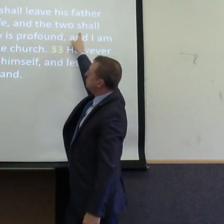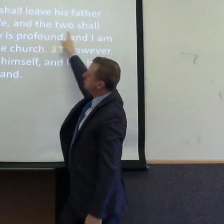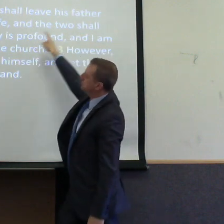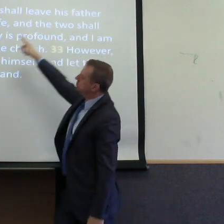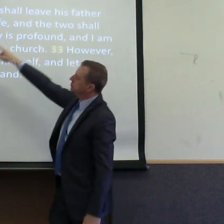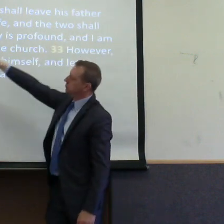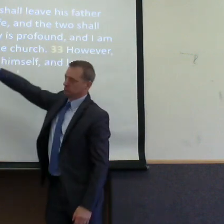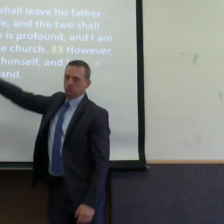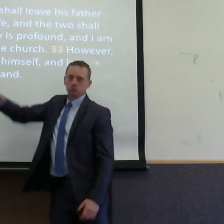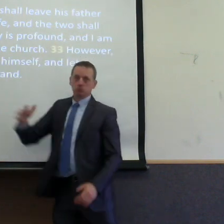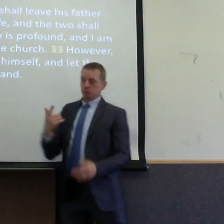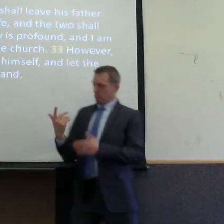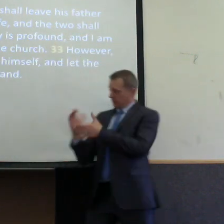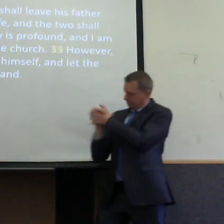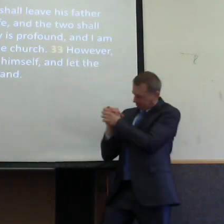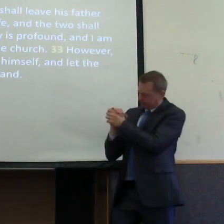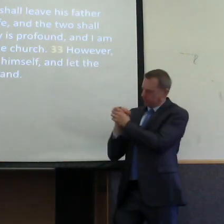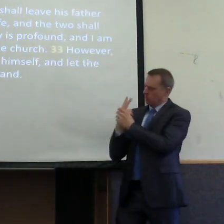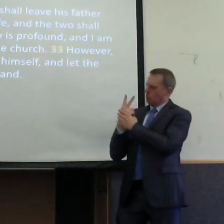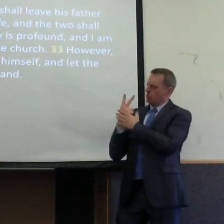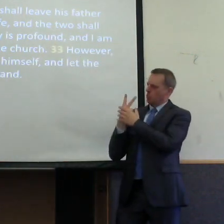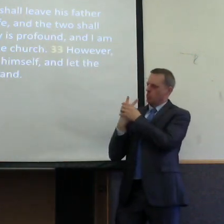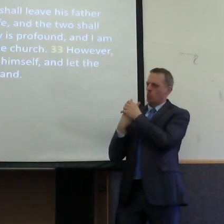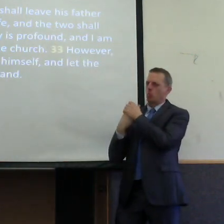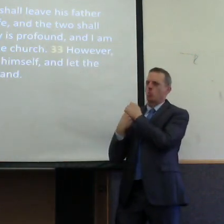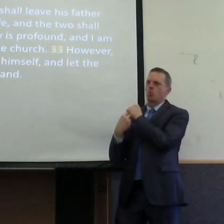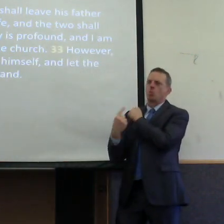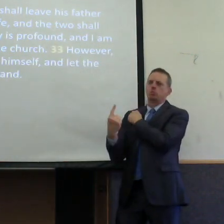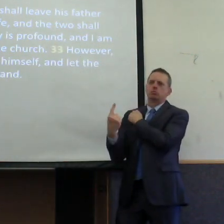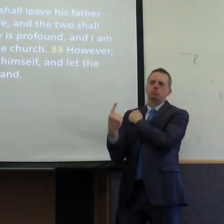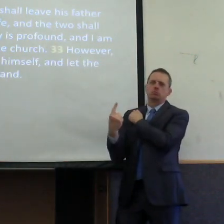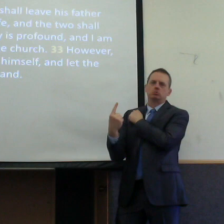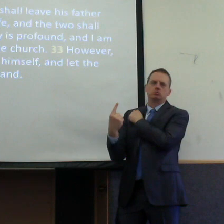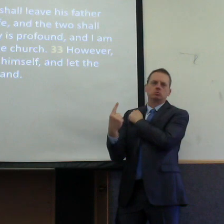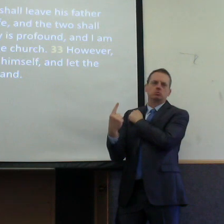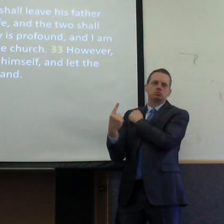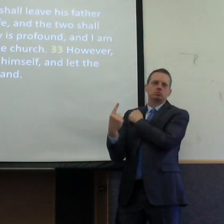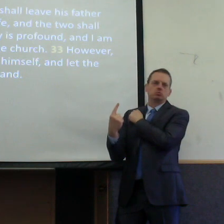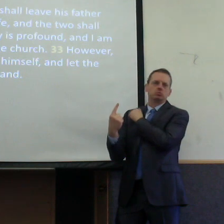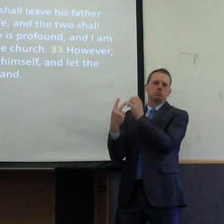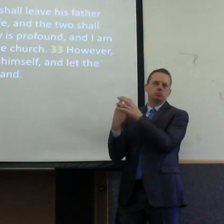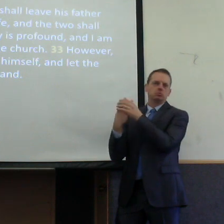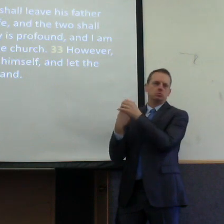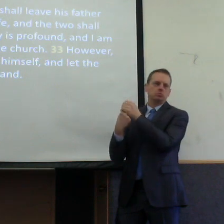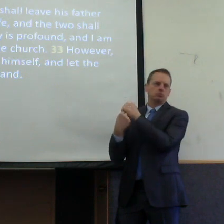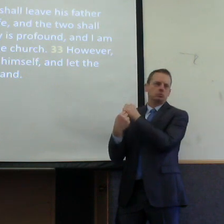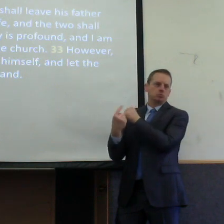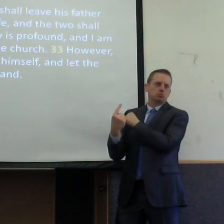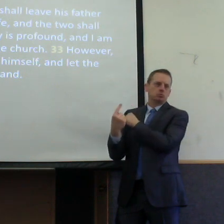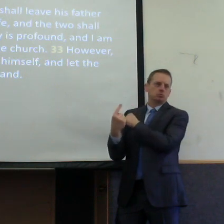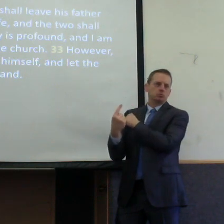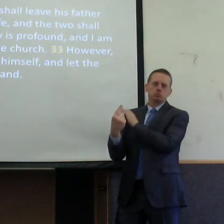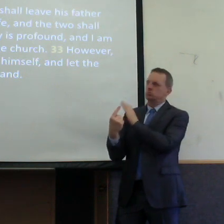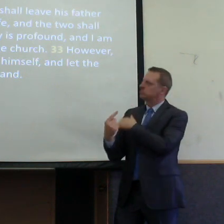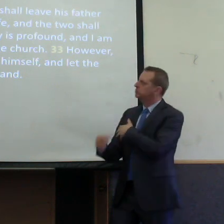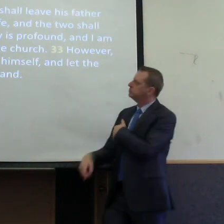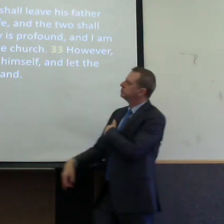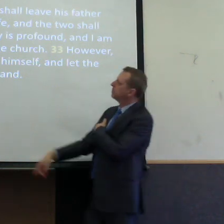wife, and the two shall become one. Two and one. You got to get that two and one and then